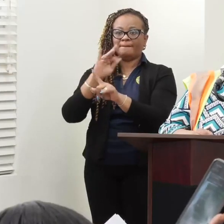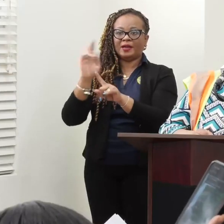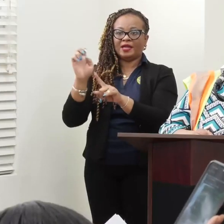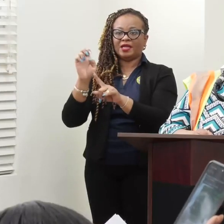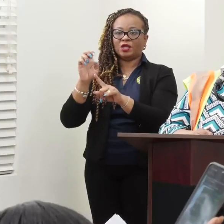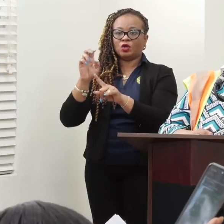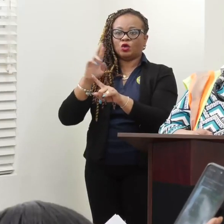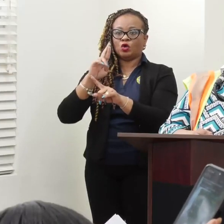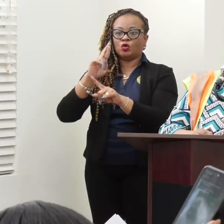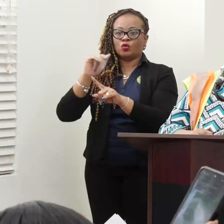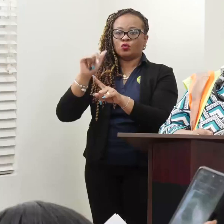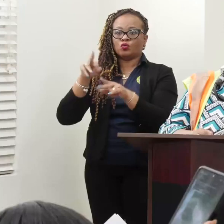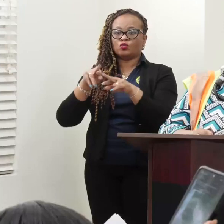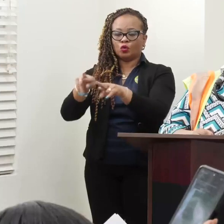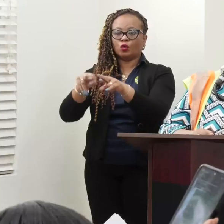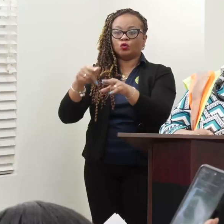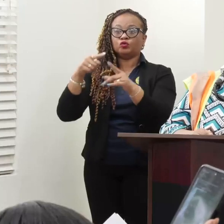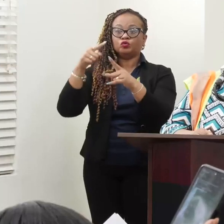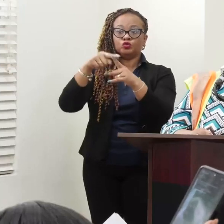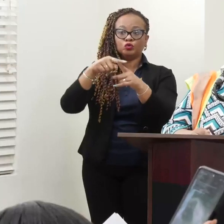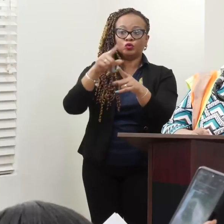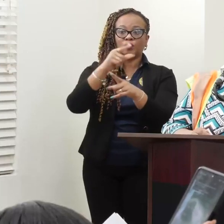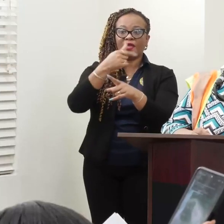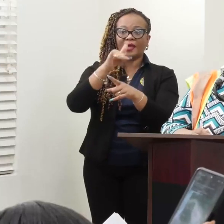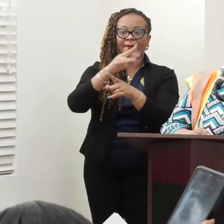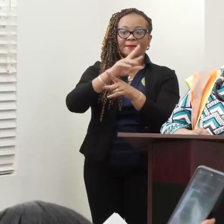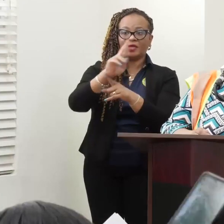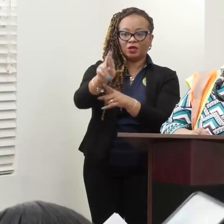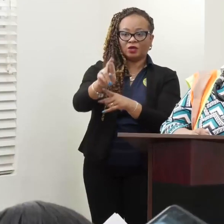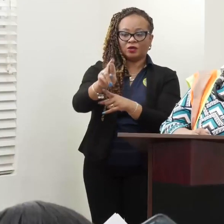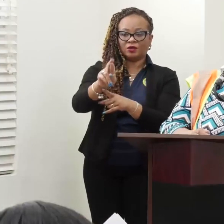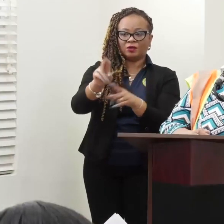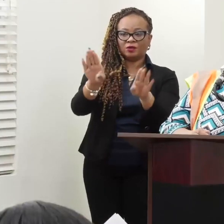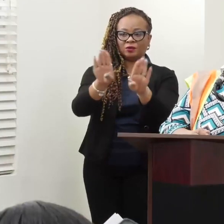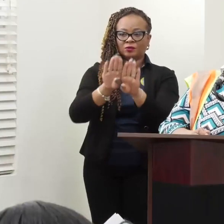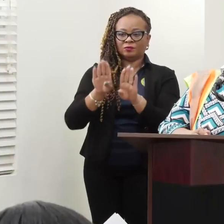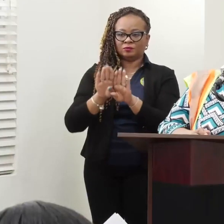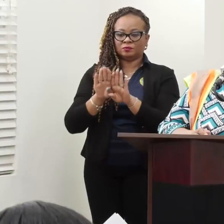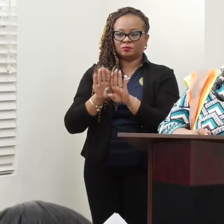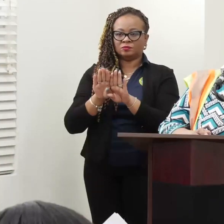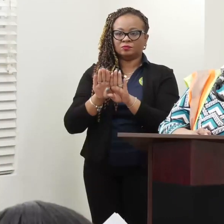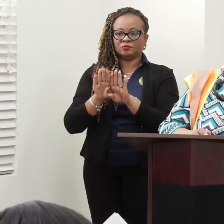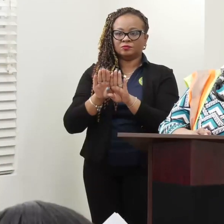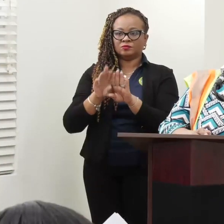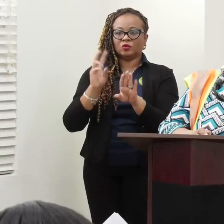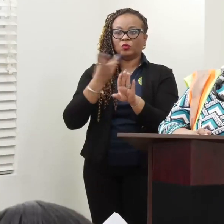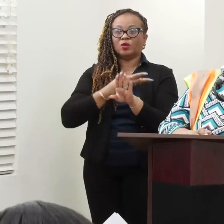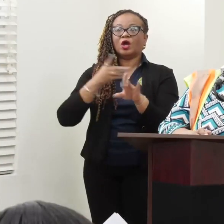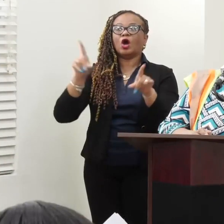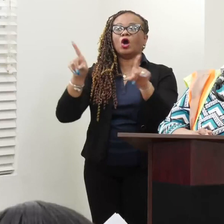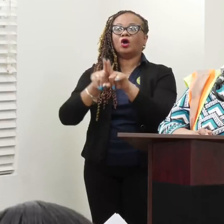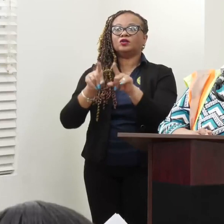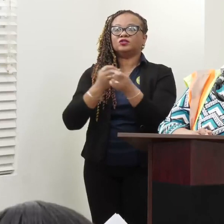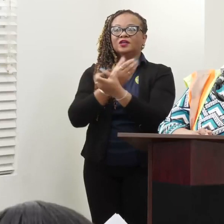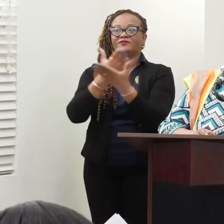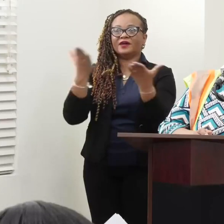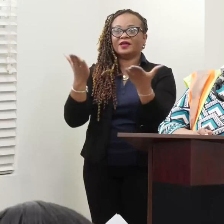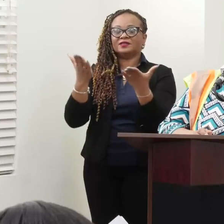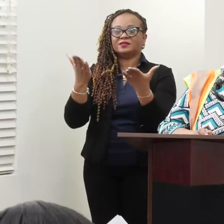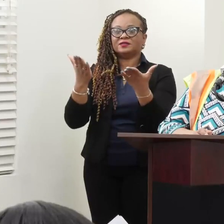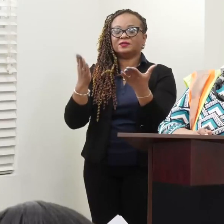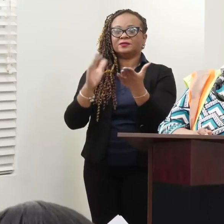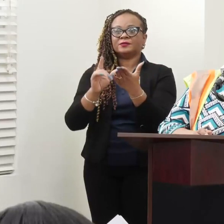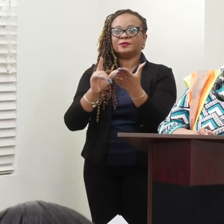Road to Gambia. Na Blake Road, na Gambia. Tout route ça a fermé jeudi. We are also advising